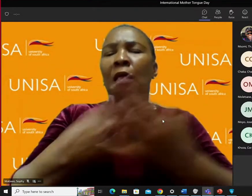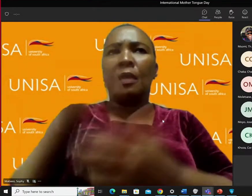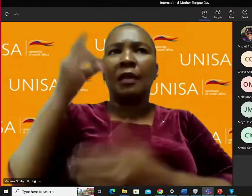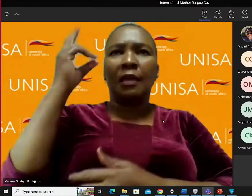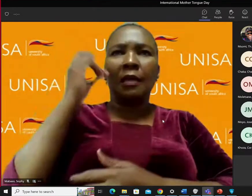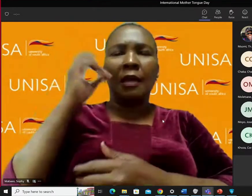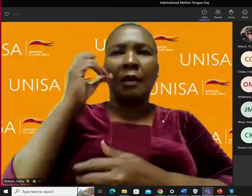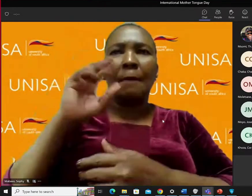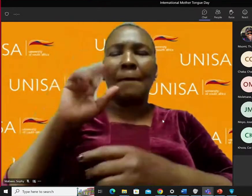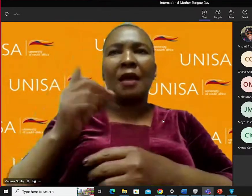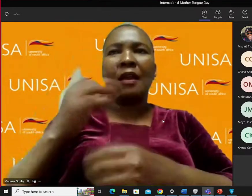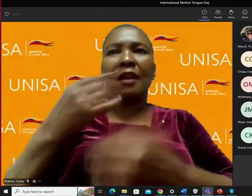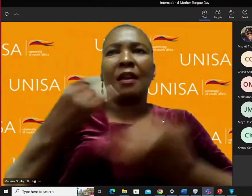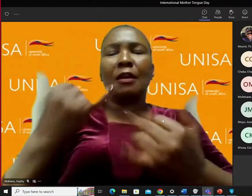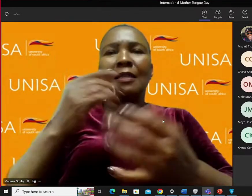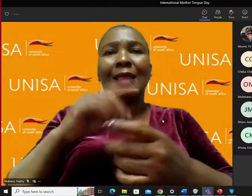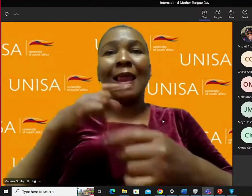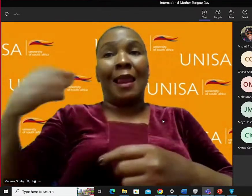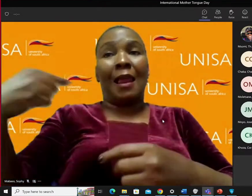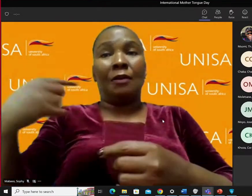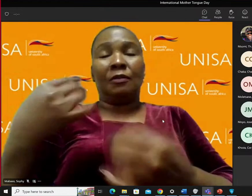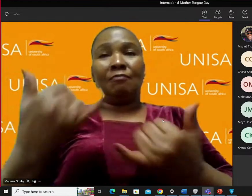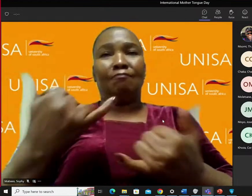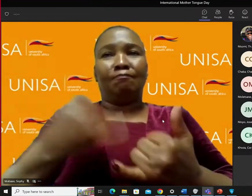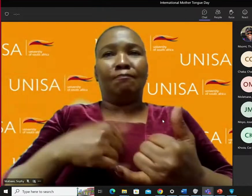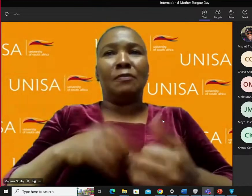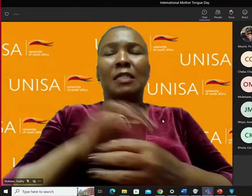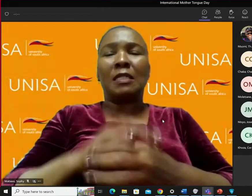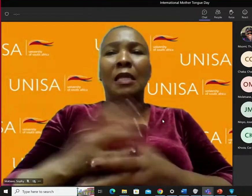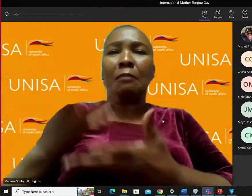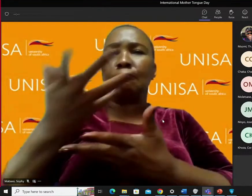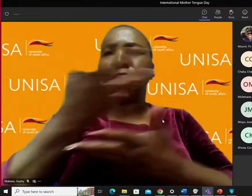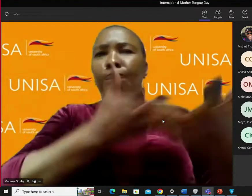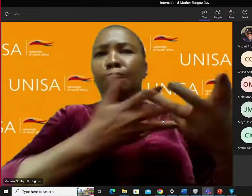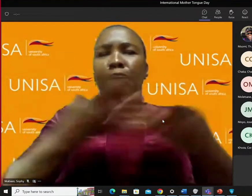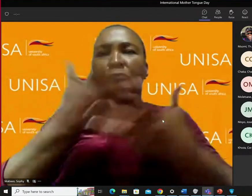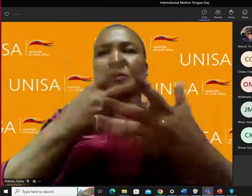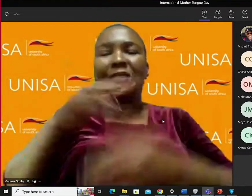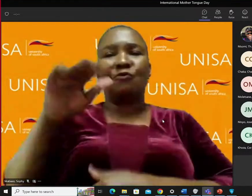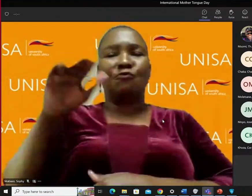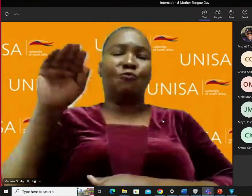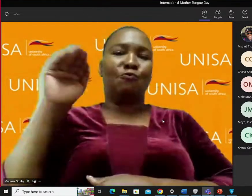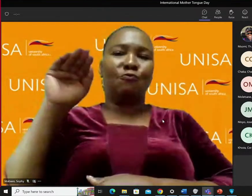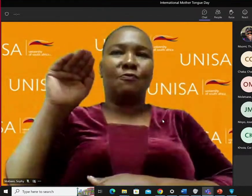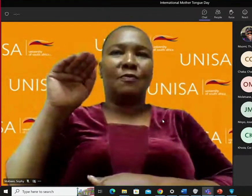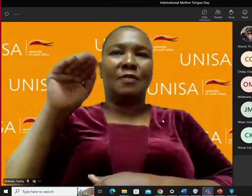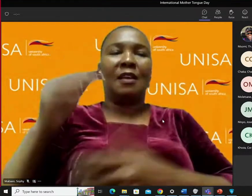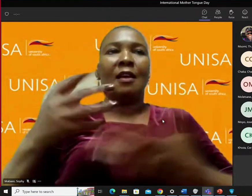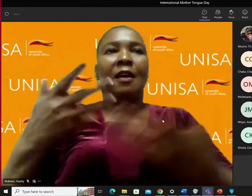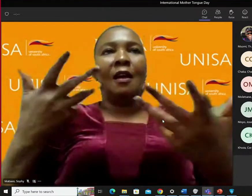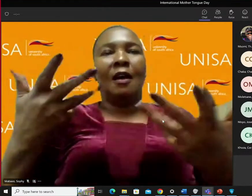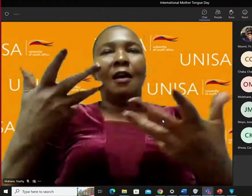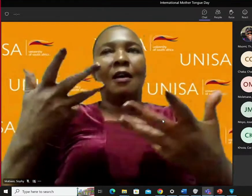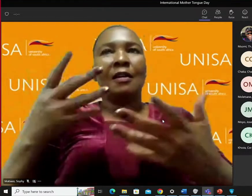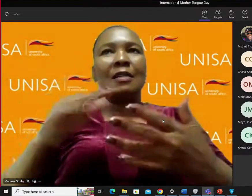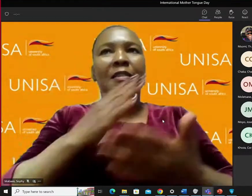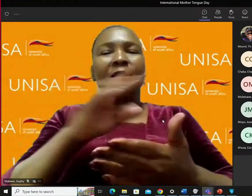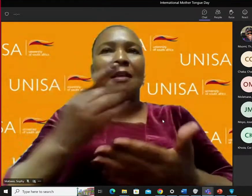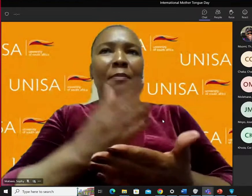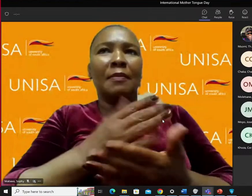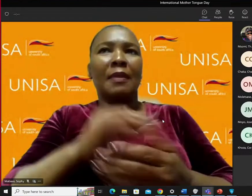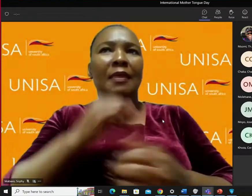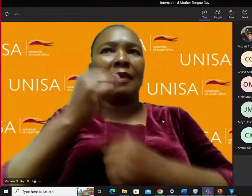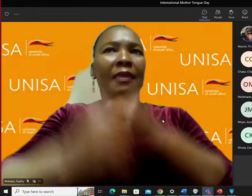her, but the language that she is engaging with is isiZulu. Some years later, her little sister comes